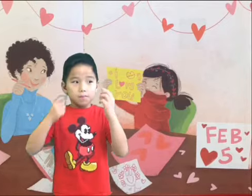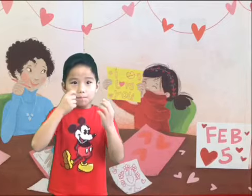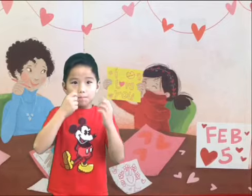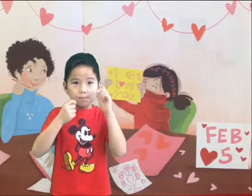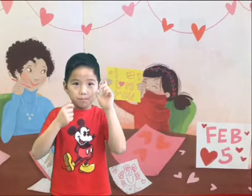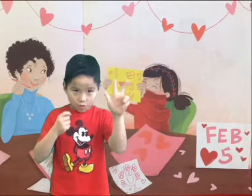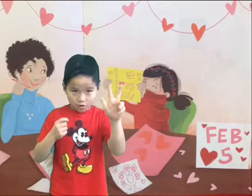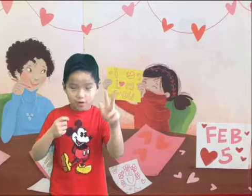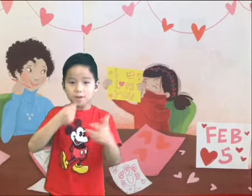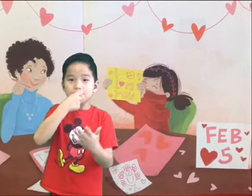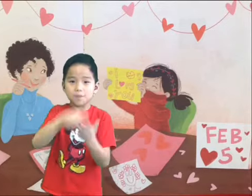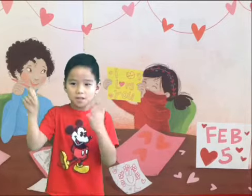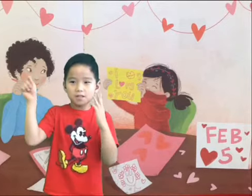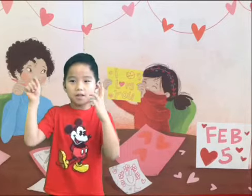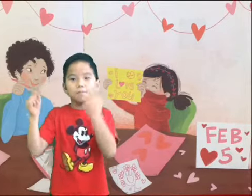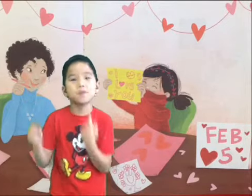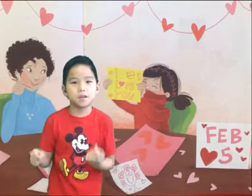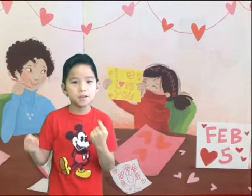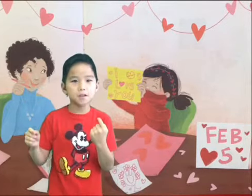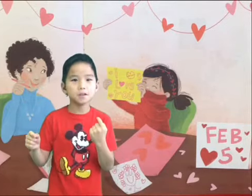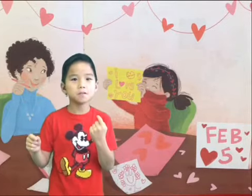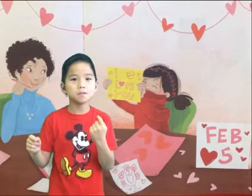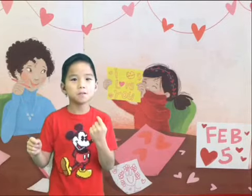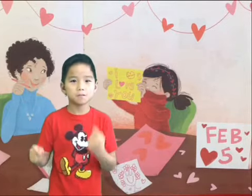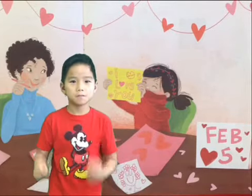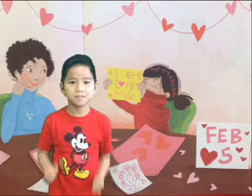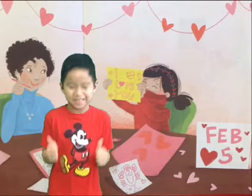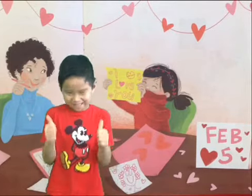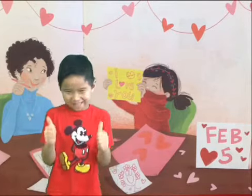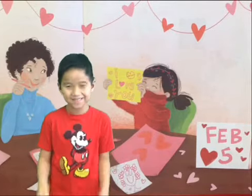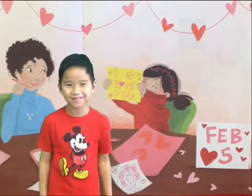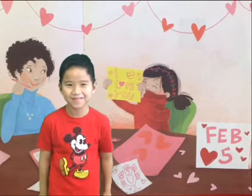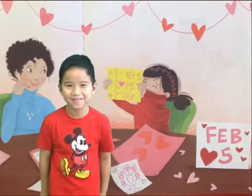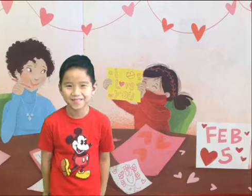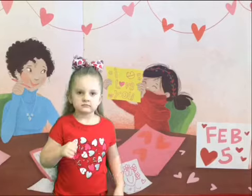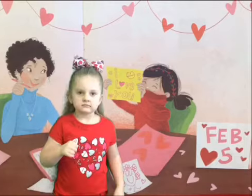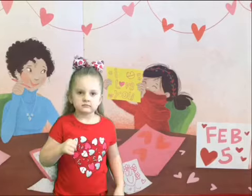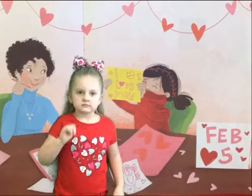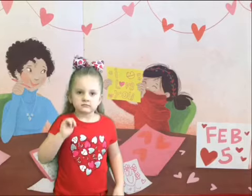Three pink pants, two